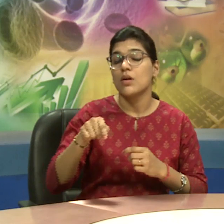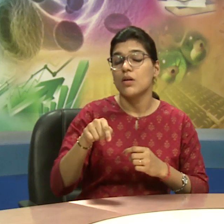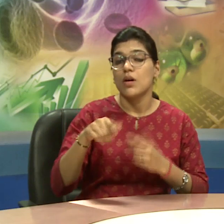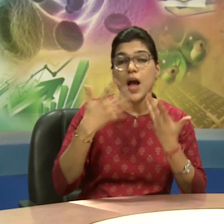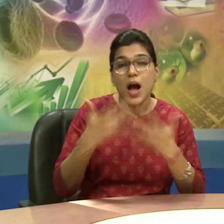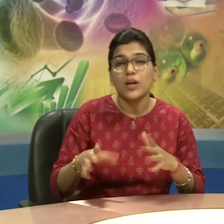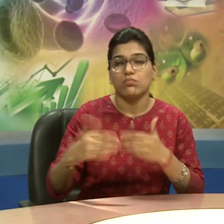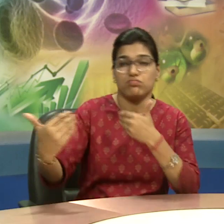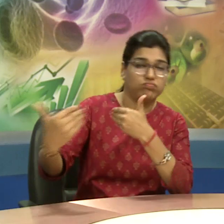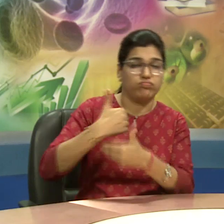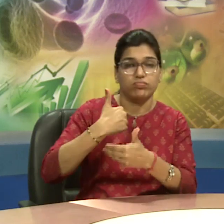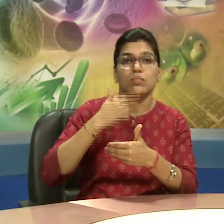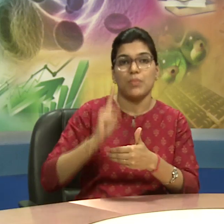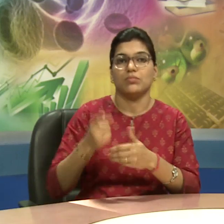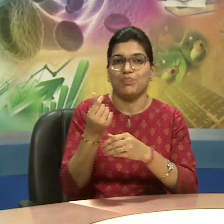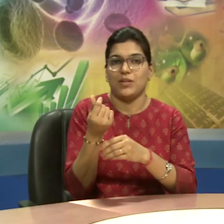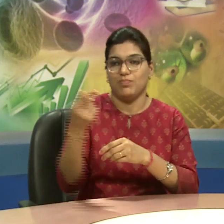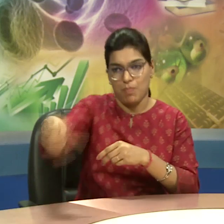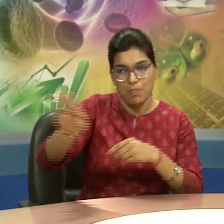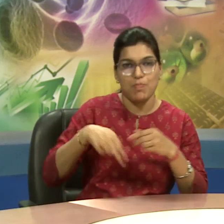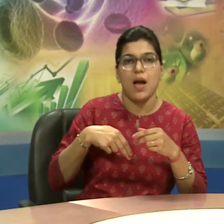right to consumer education.